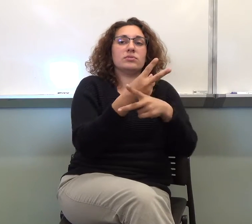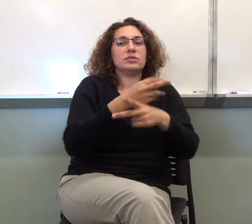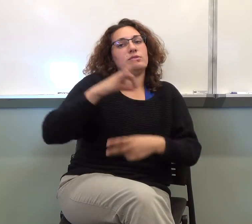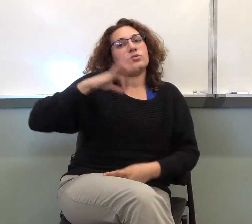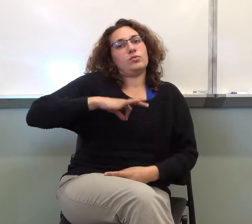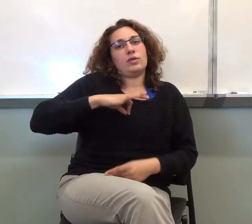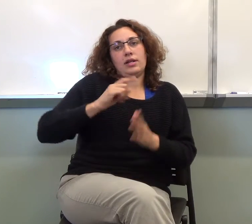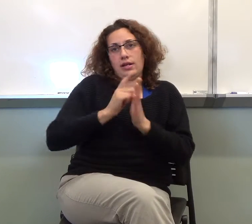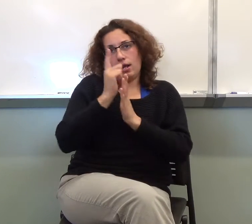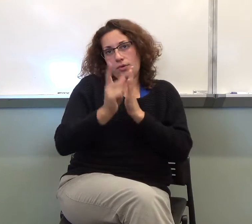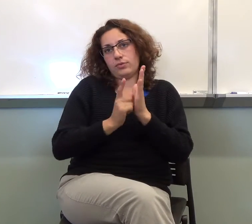the total of all that.